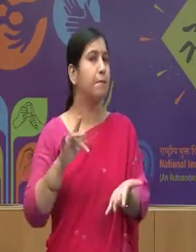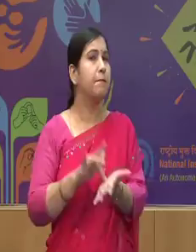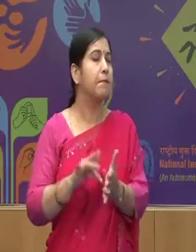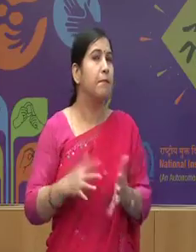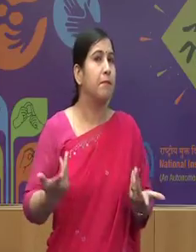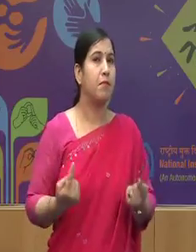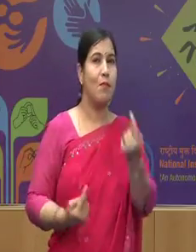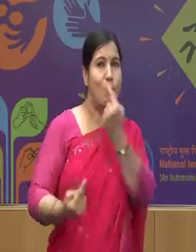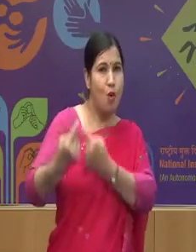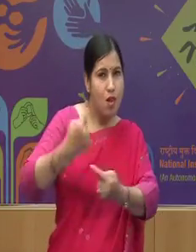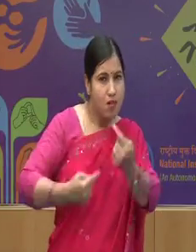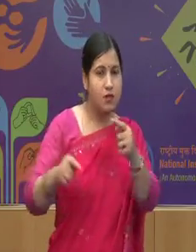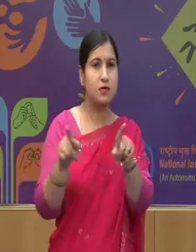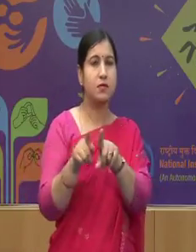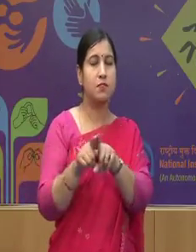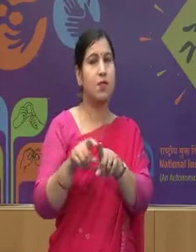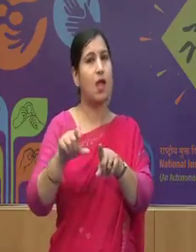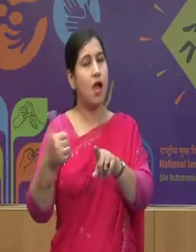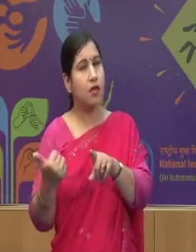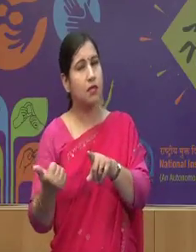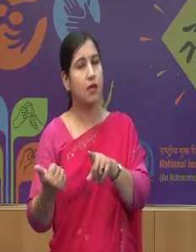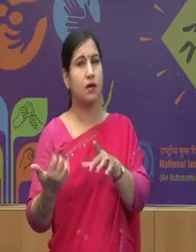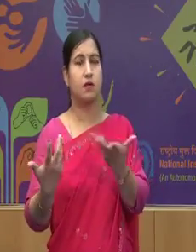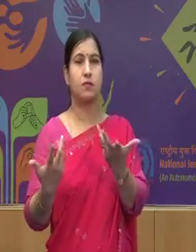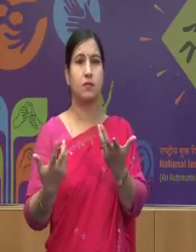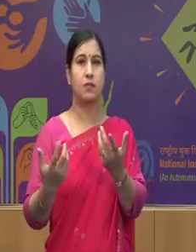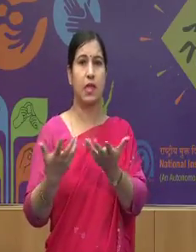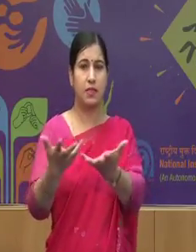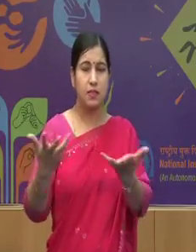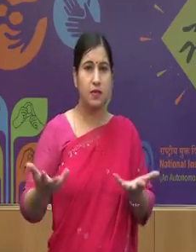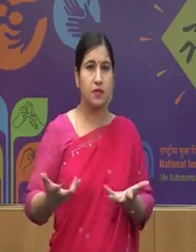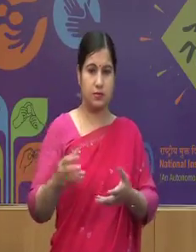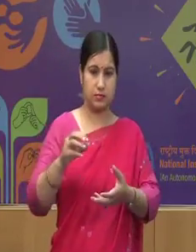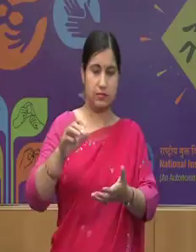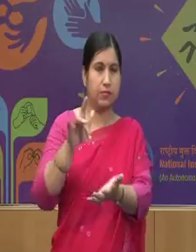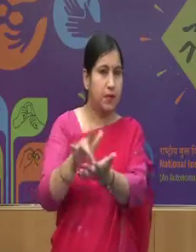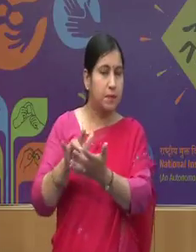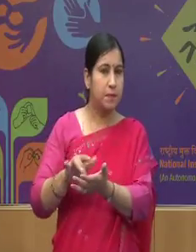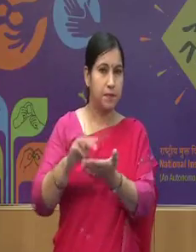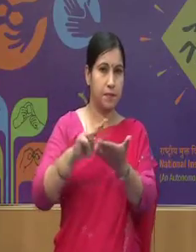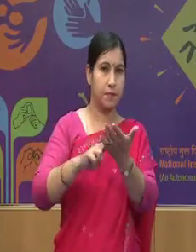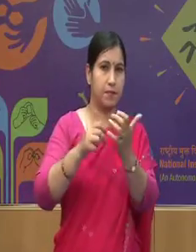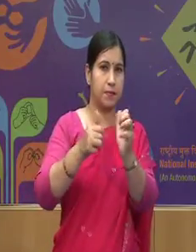where political and other undesirable elements were kept by Nazis like